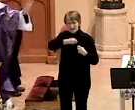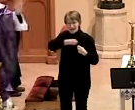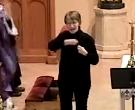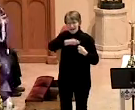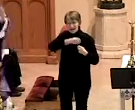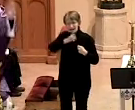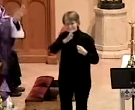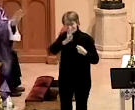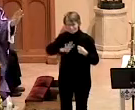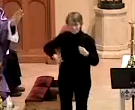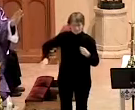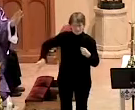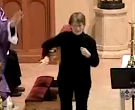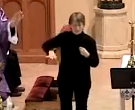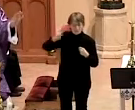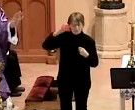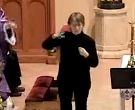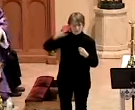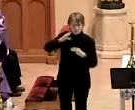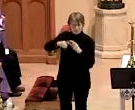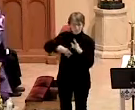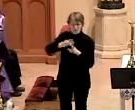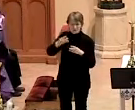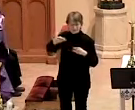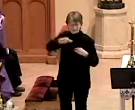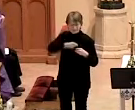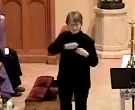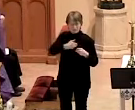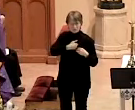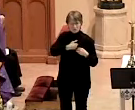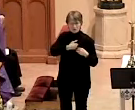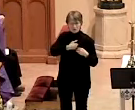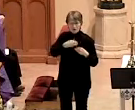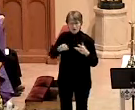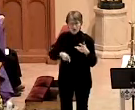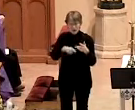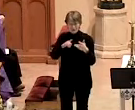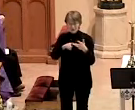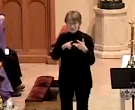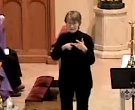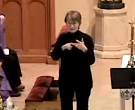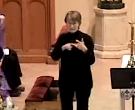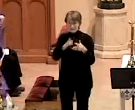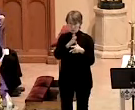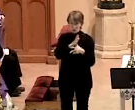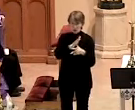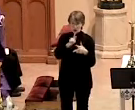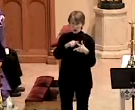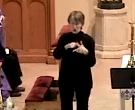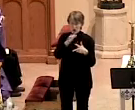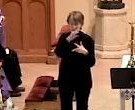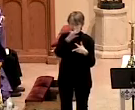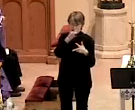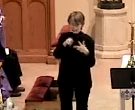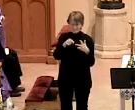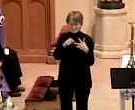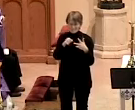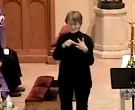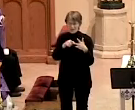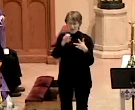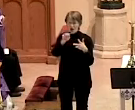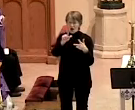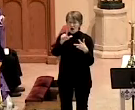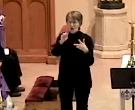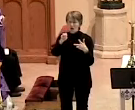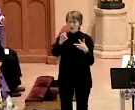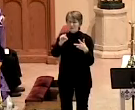starve out the noisiness of the world? The last part of the Trinity I call of Lent is